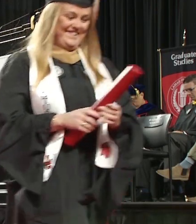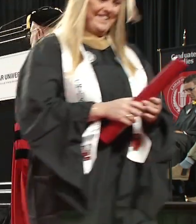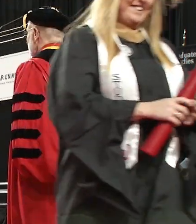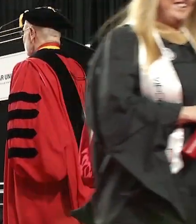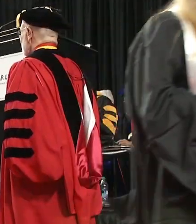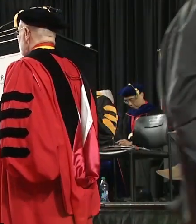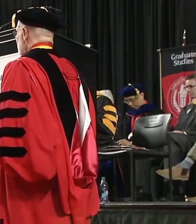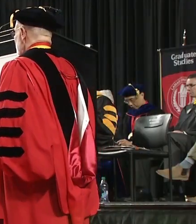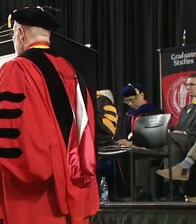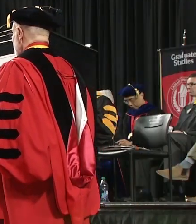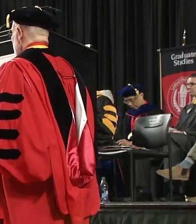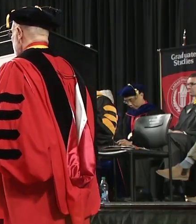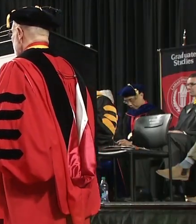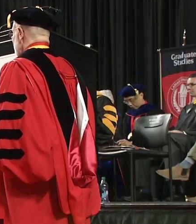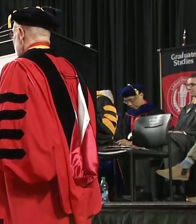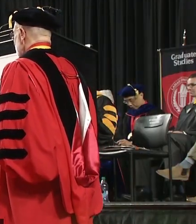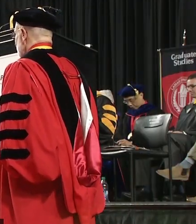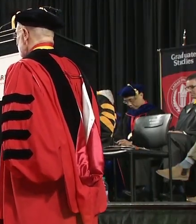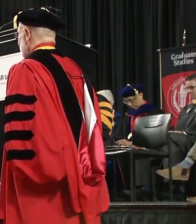Cameron Lee Ship.